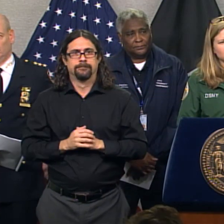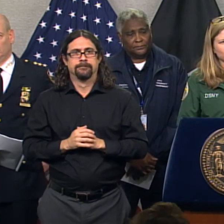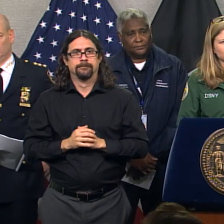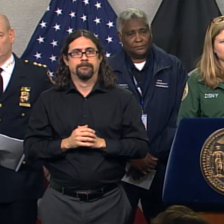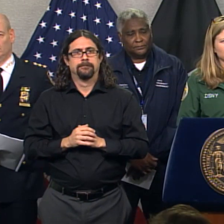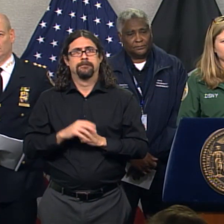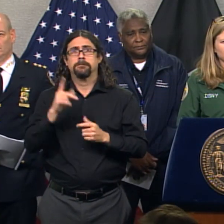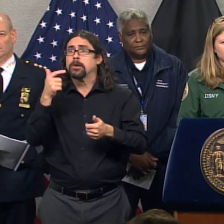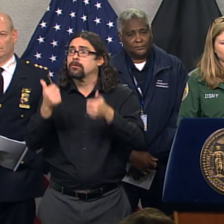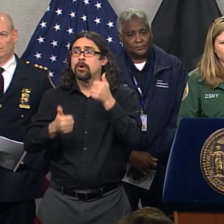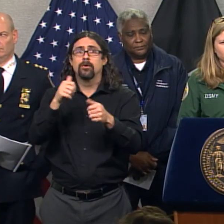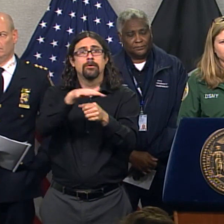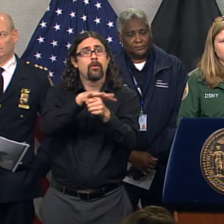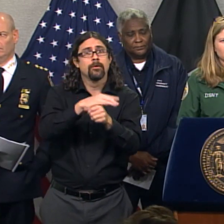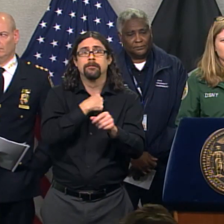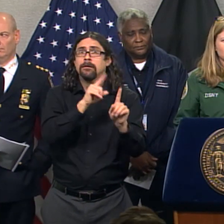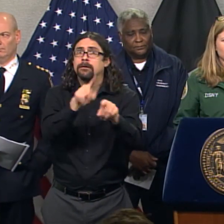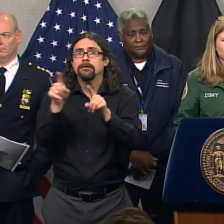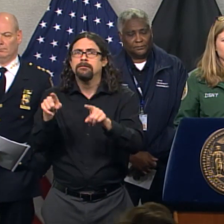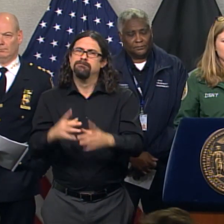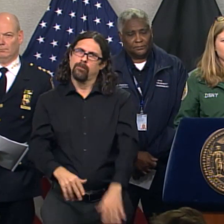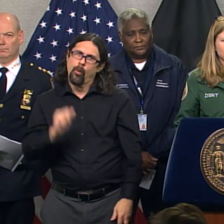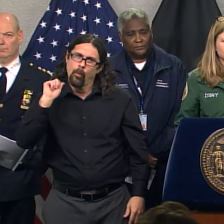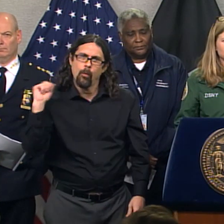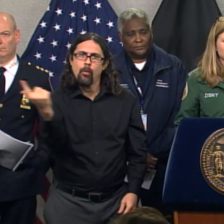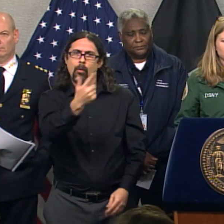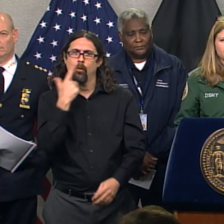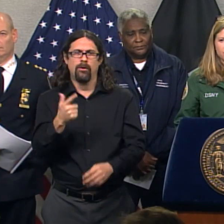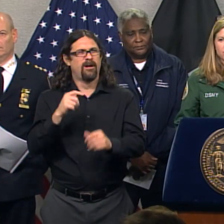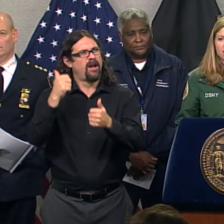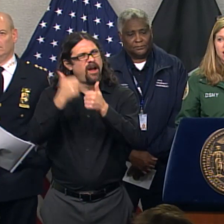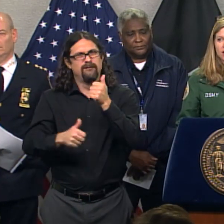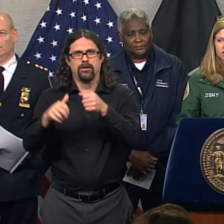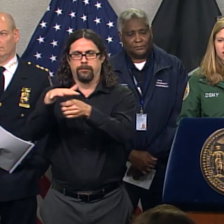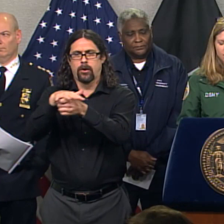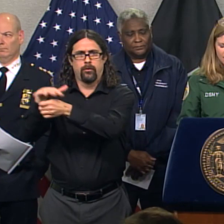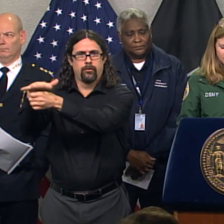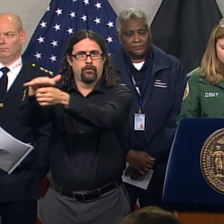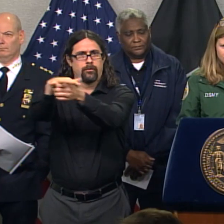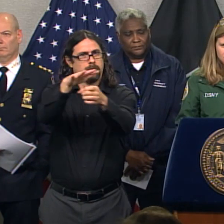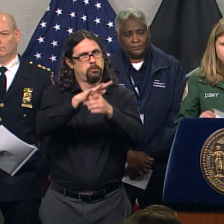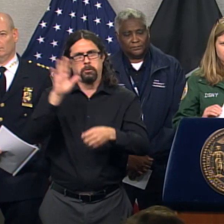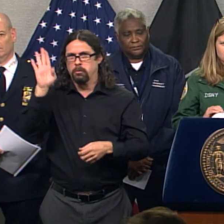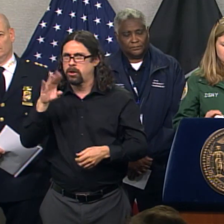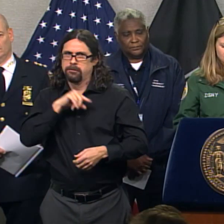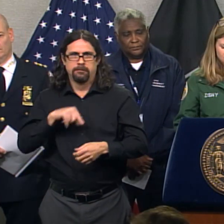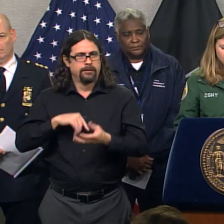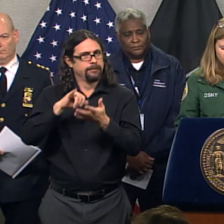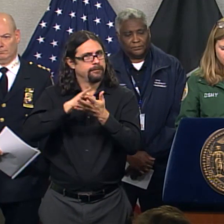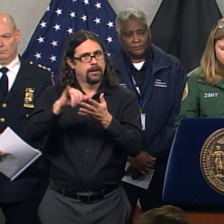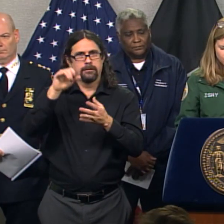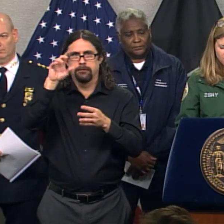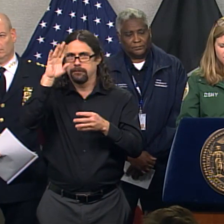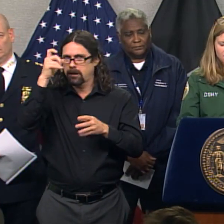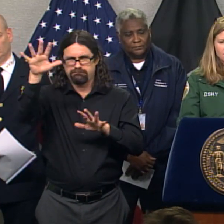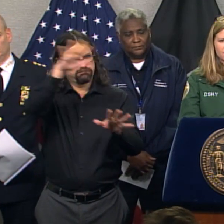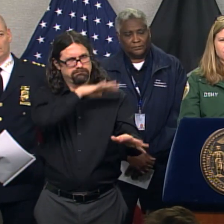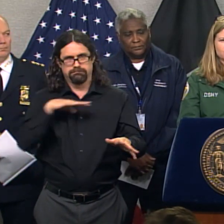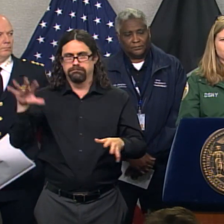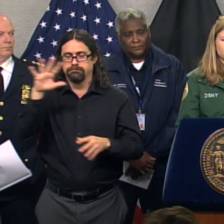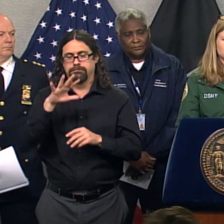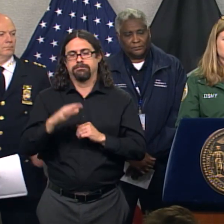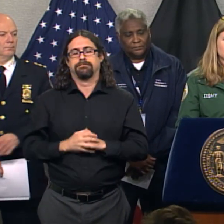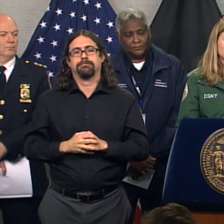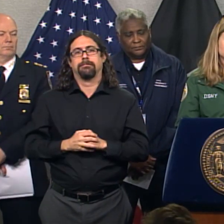teams that are working on the highways. We have had been behind some accidents that have slowed us down on some of those, but at